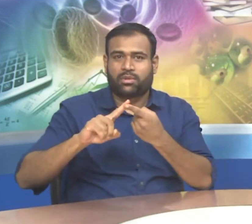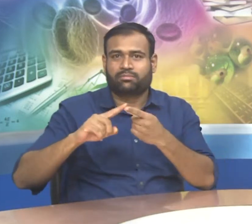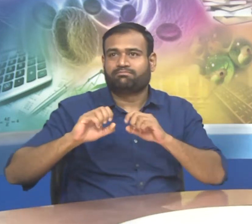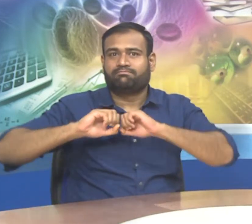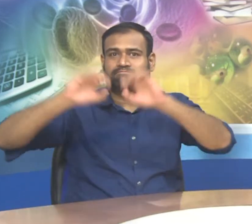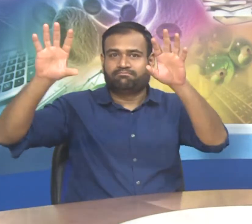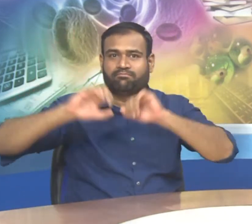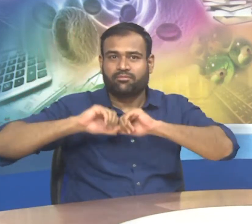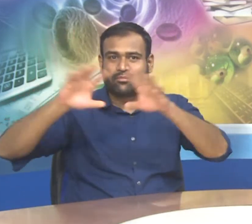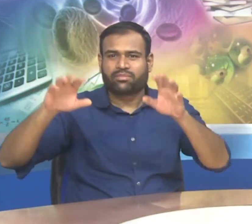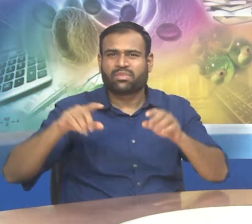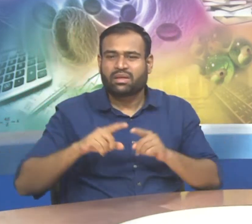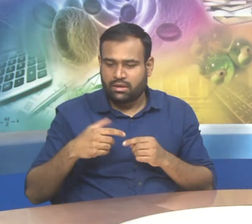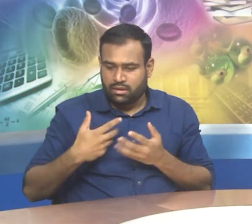Import, export.